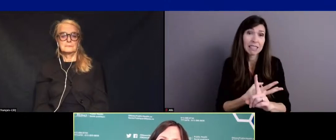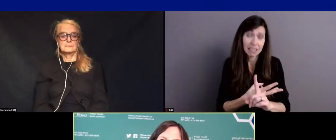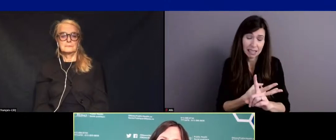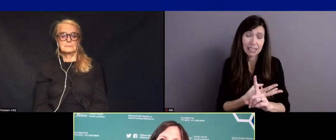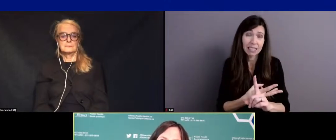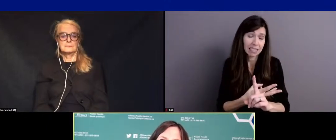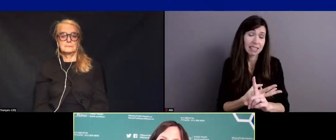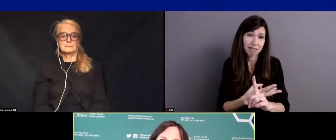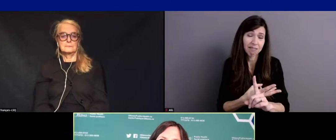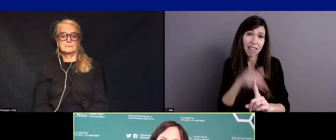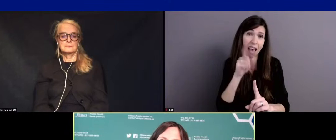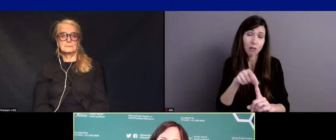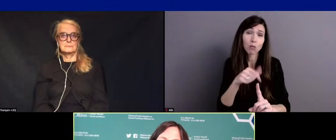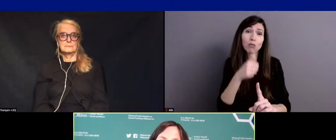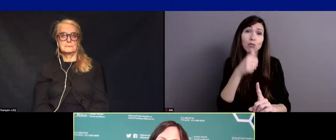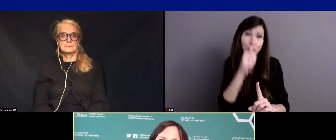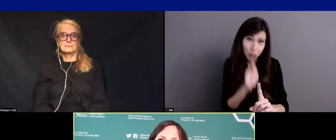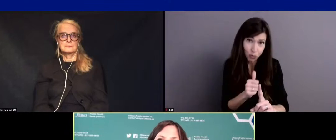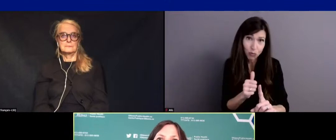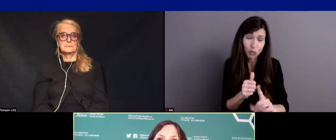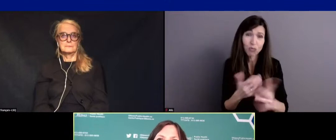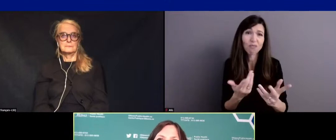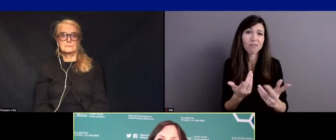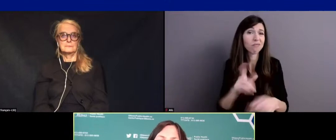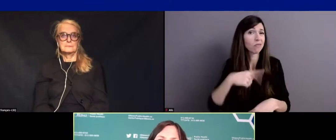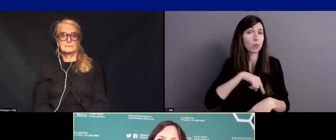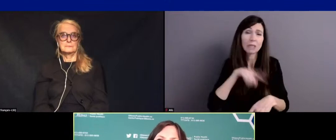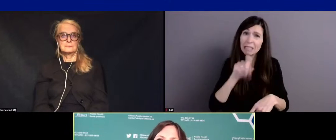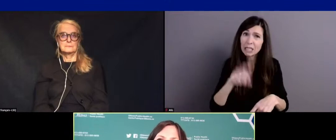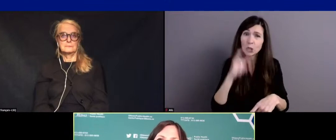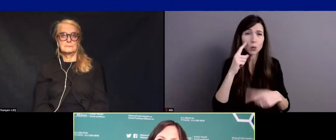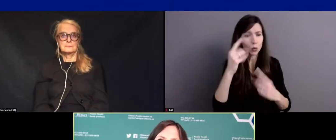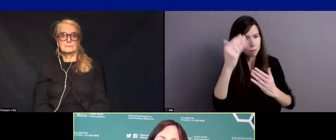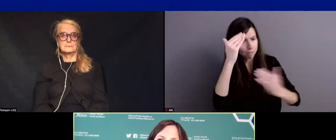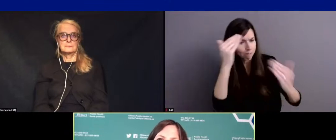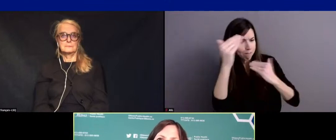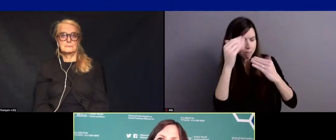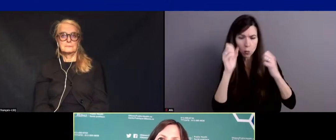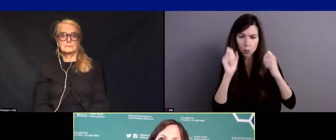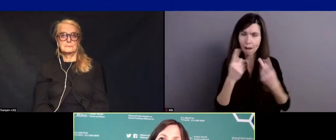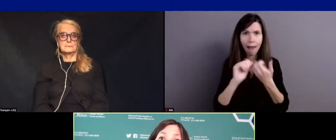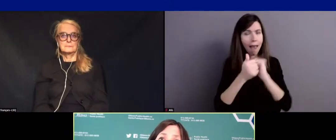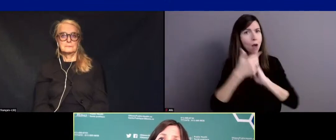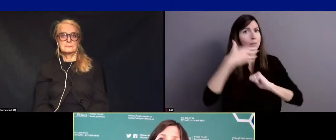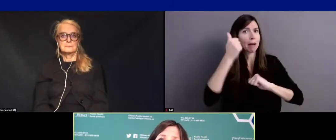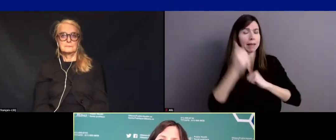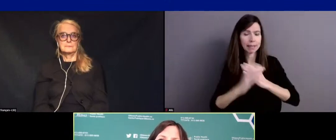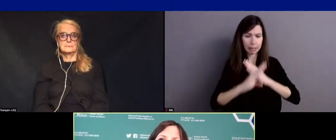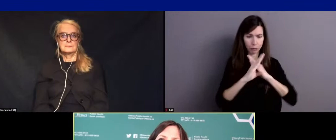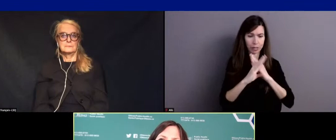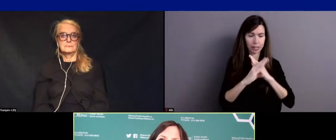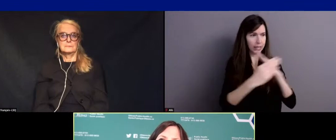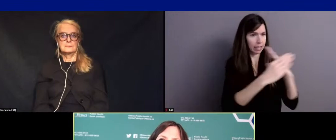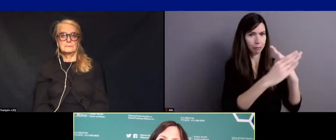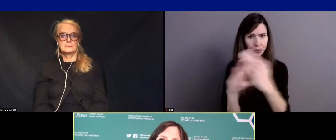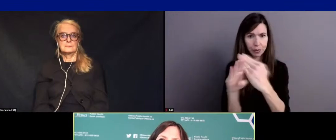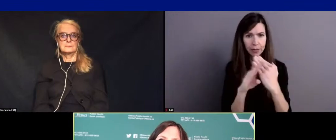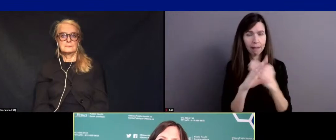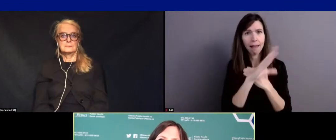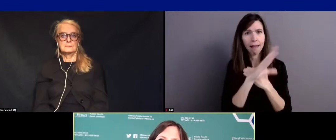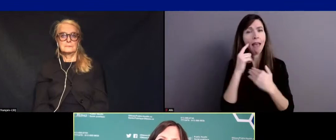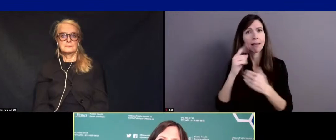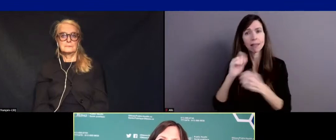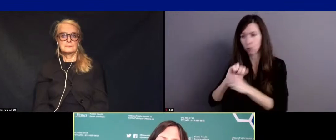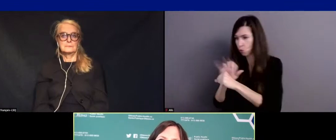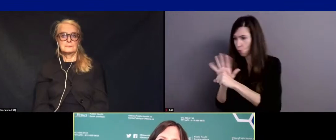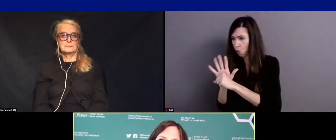we need to use our knowledge of what controls, transmission of COVID through that period. I